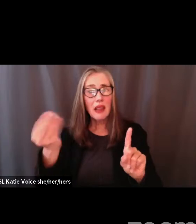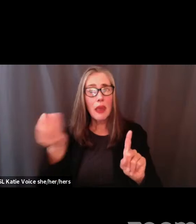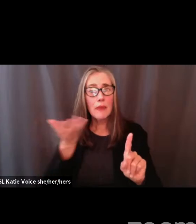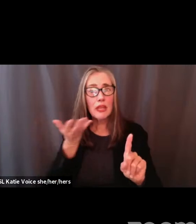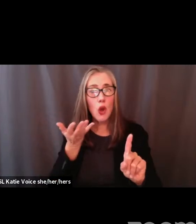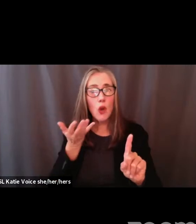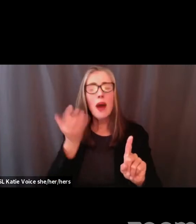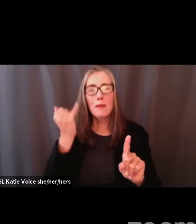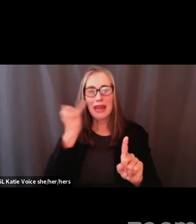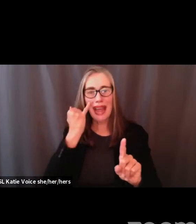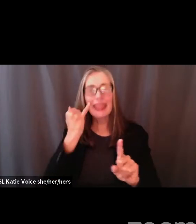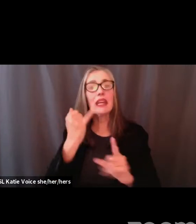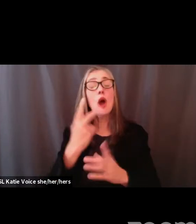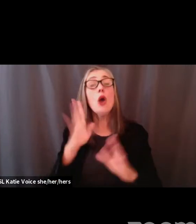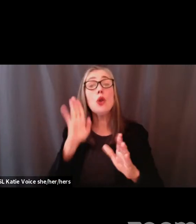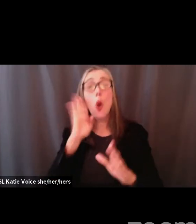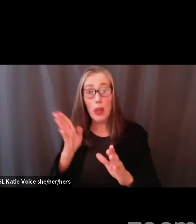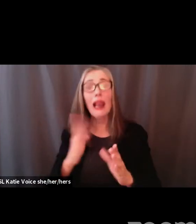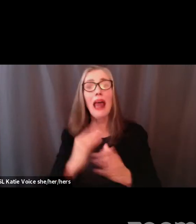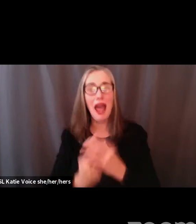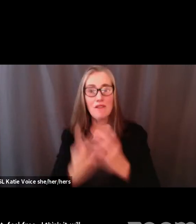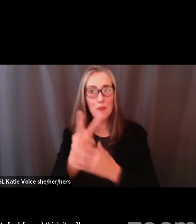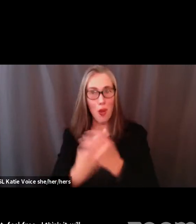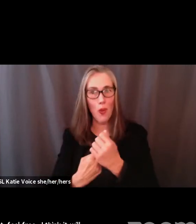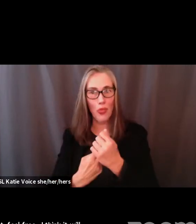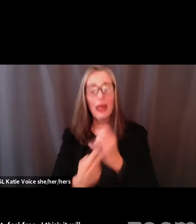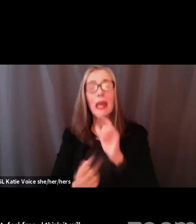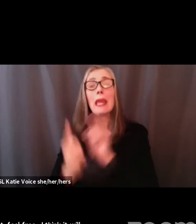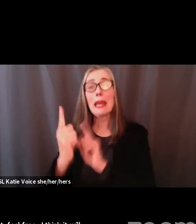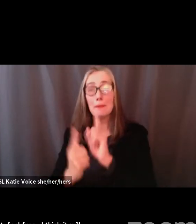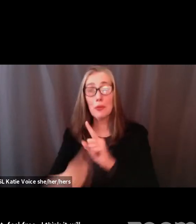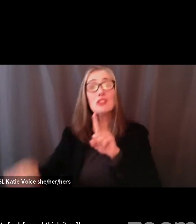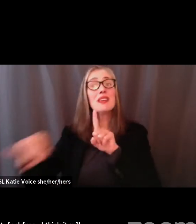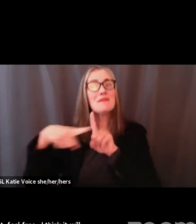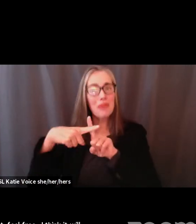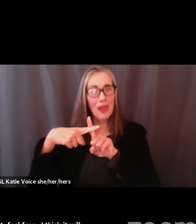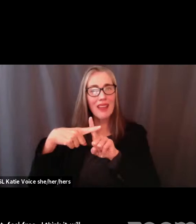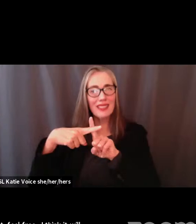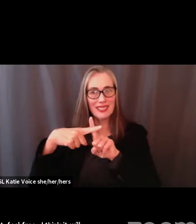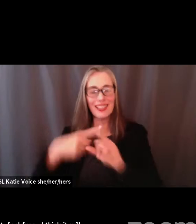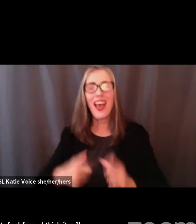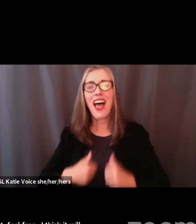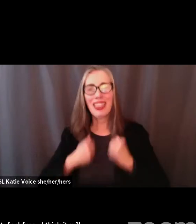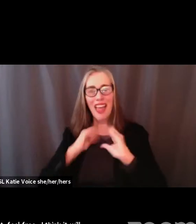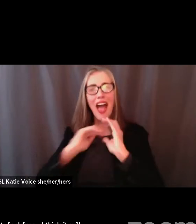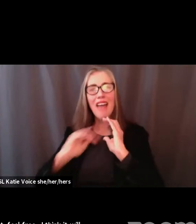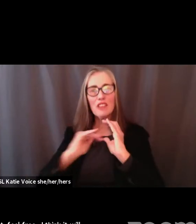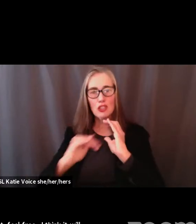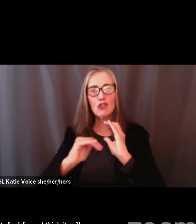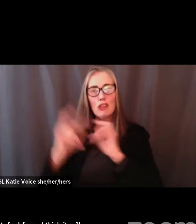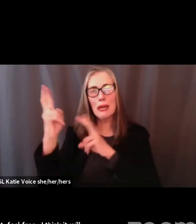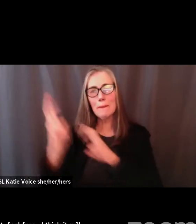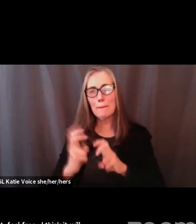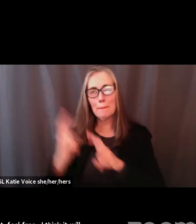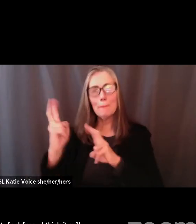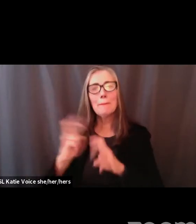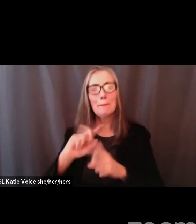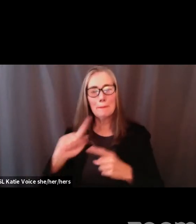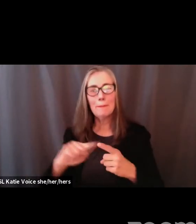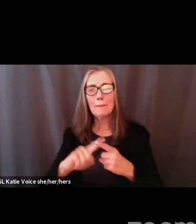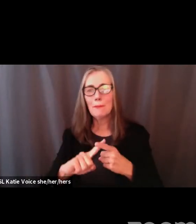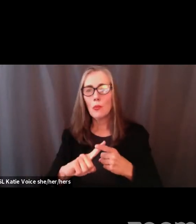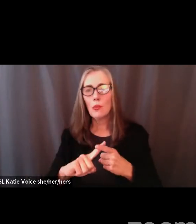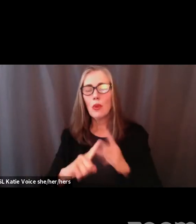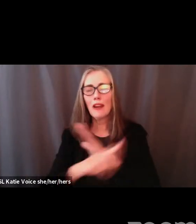live stream for those who want to watch. All right, last. Yeah, Mr. Chair. Just to this